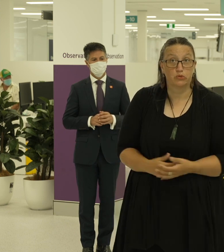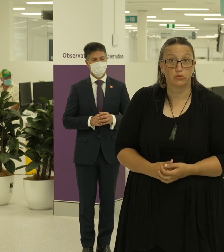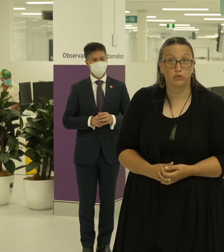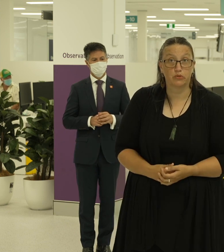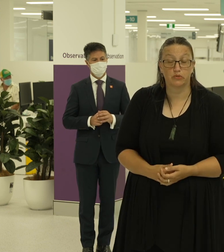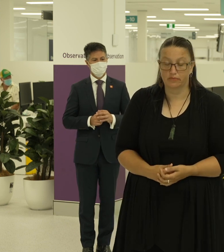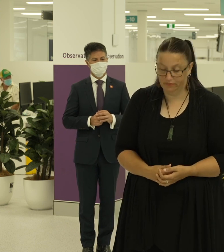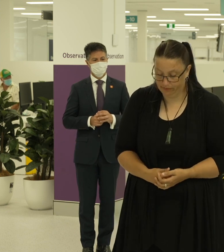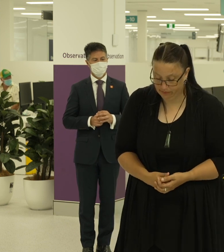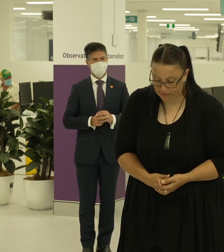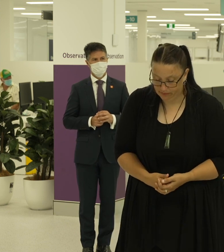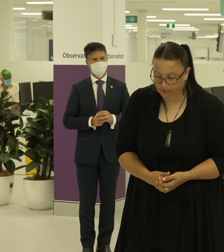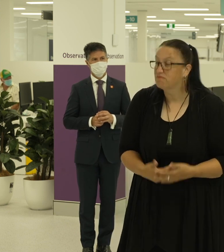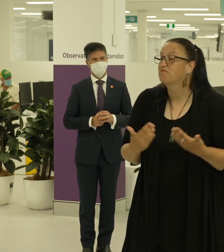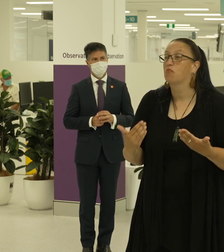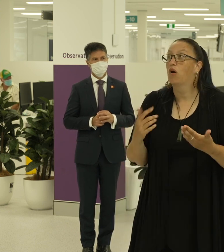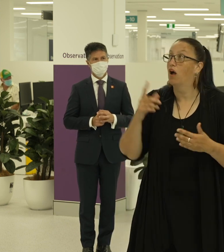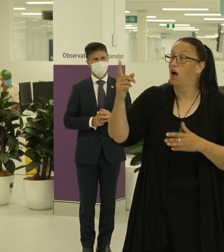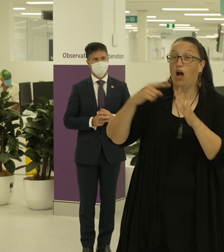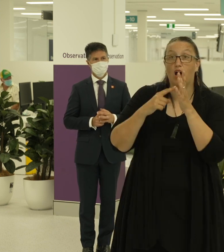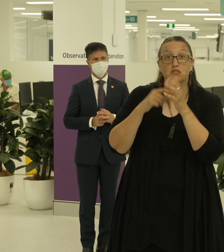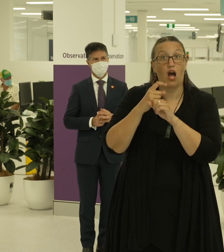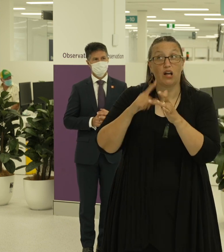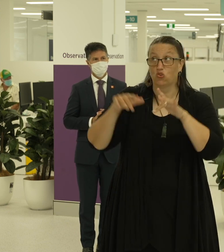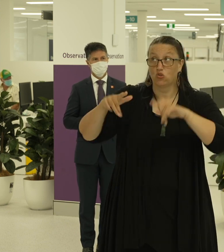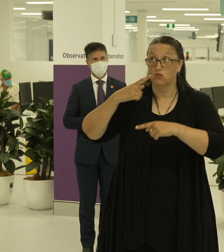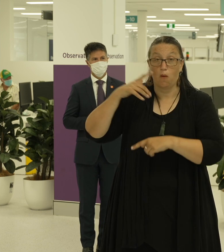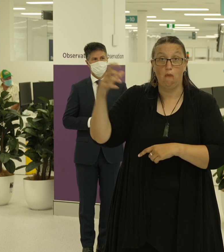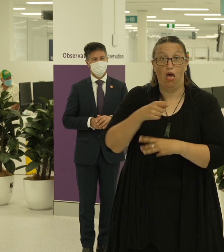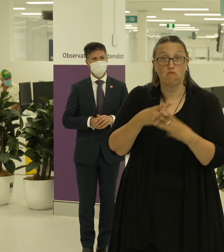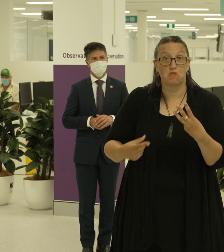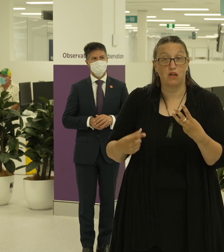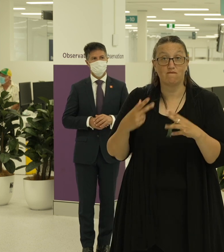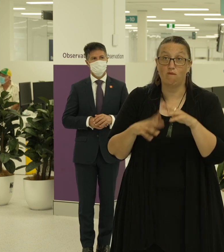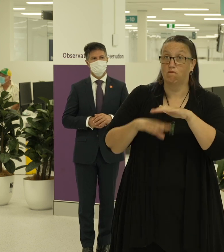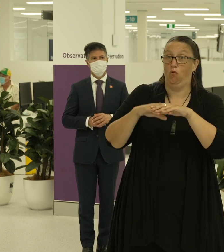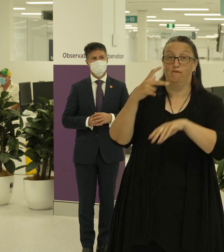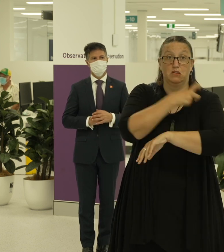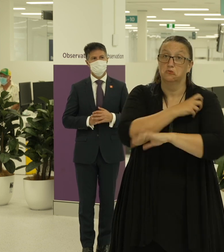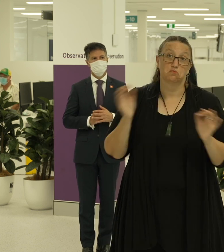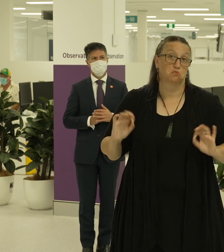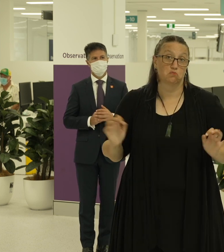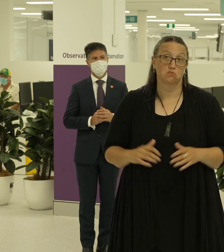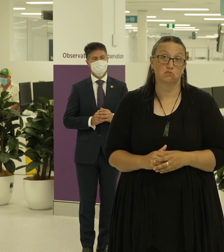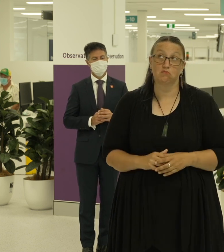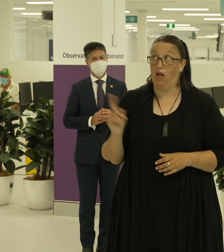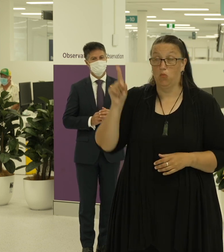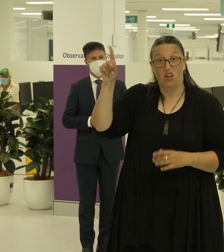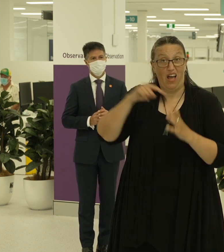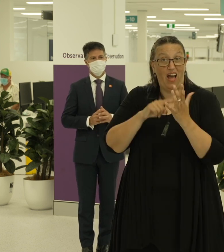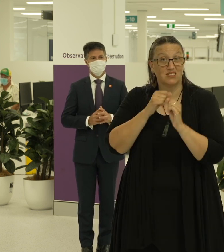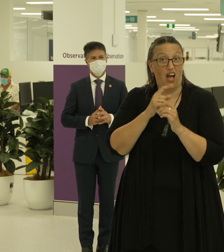it. Ultimately, we haven't even received that advice from ATAGI yet in respect of the third dose to be fully